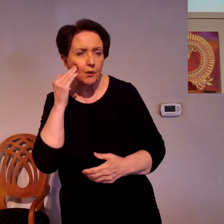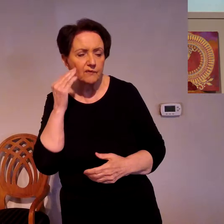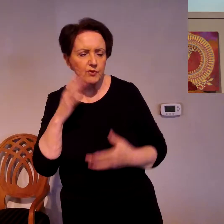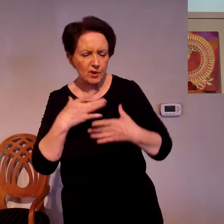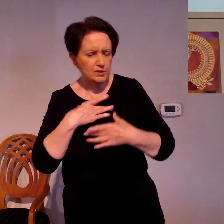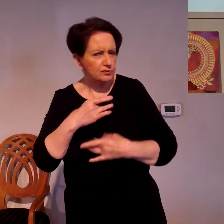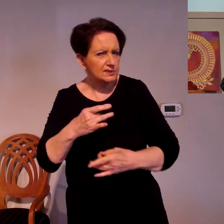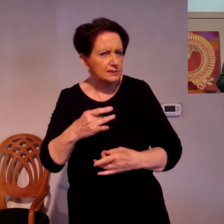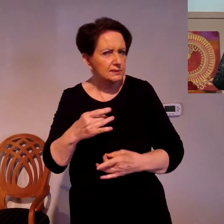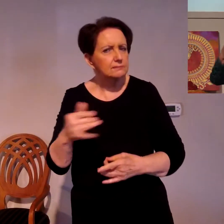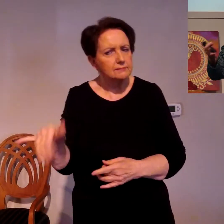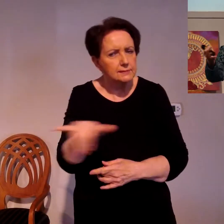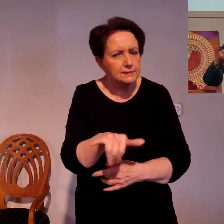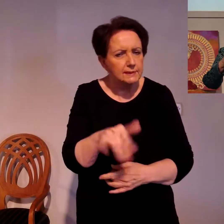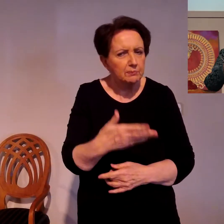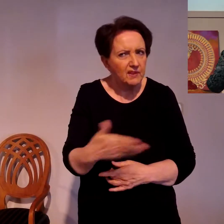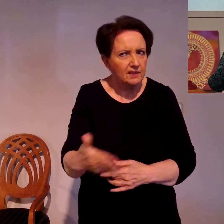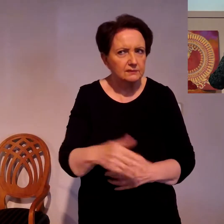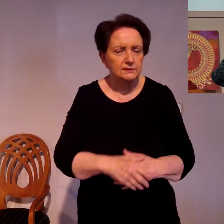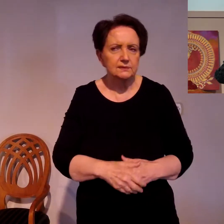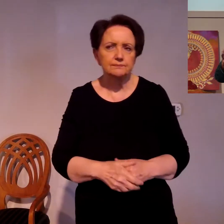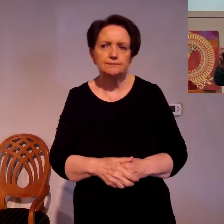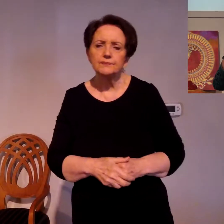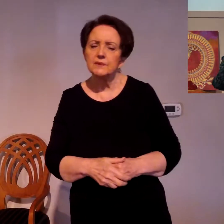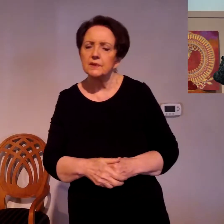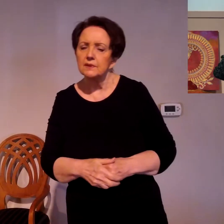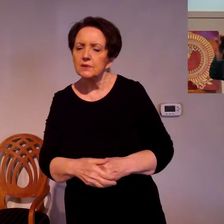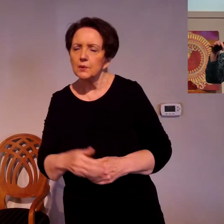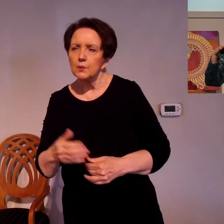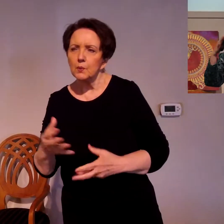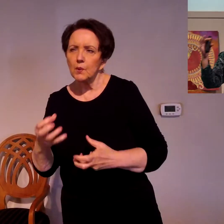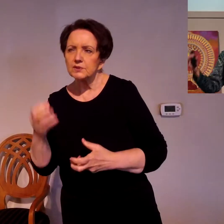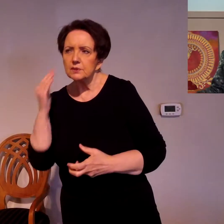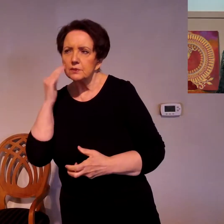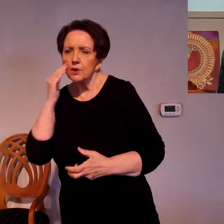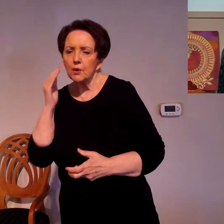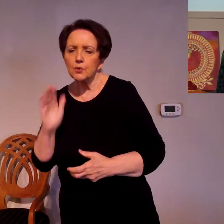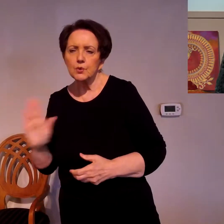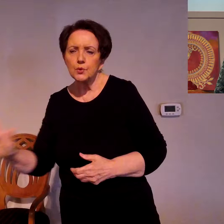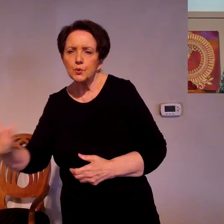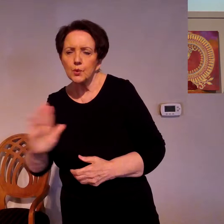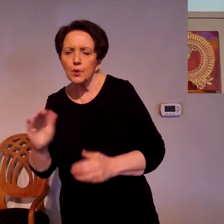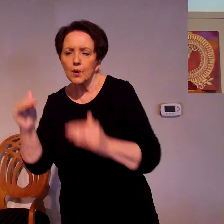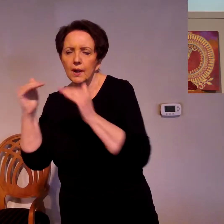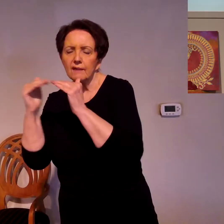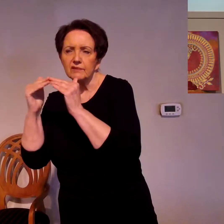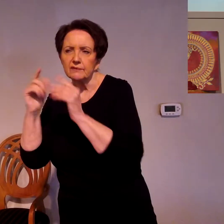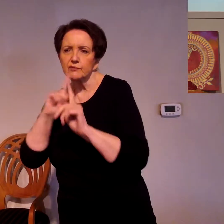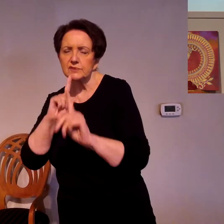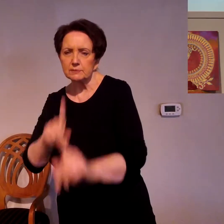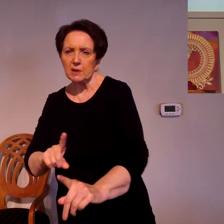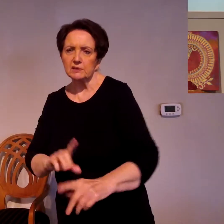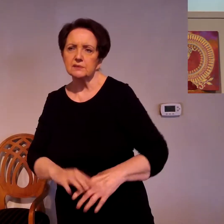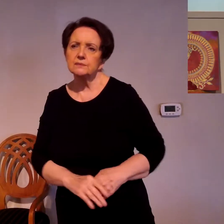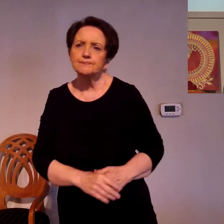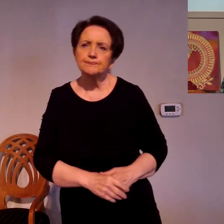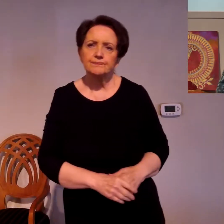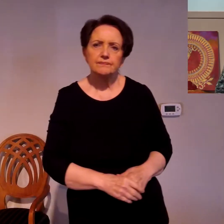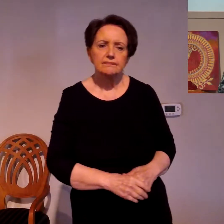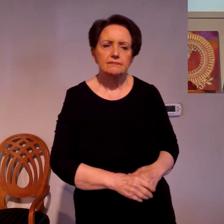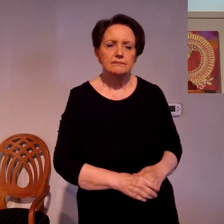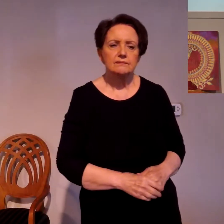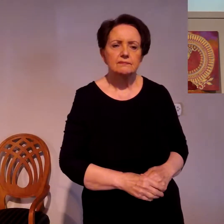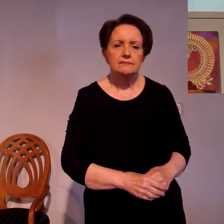of things. We're interested, we want to see what your level of response is, that sort of thing. This is a